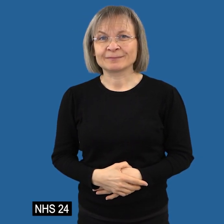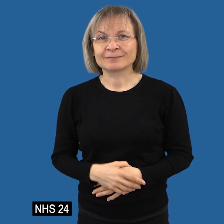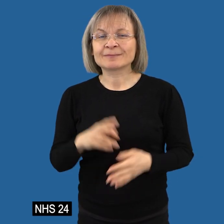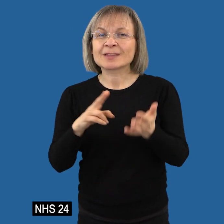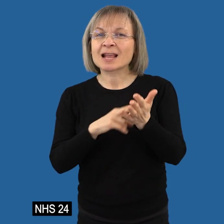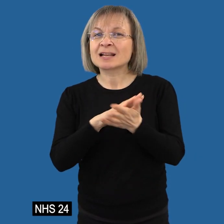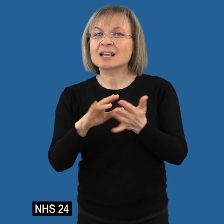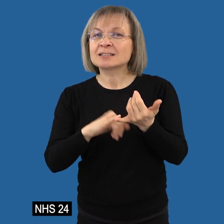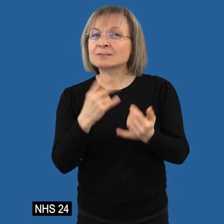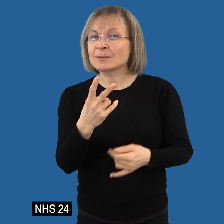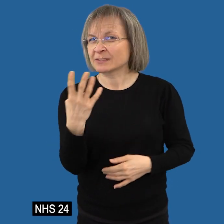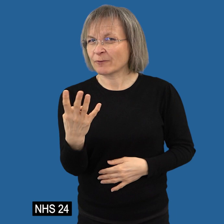NHS 24.